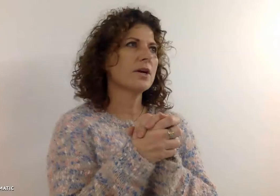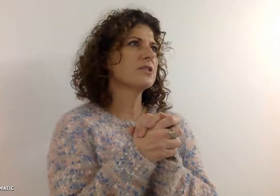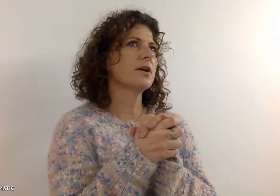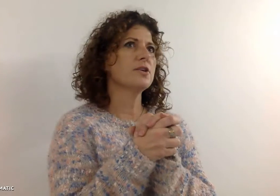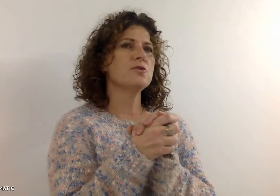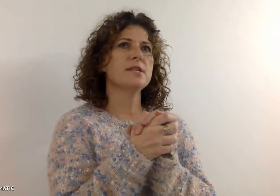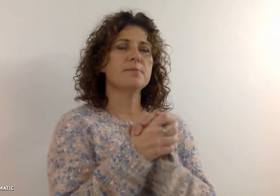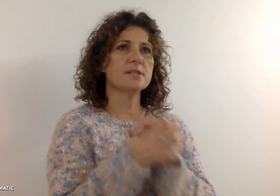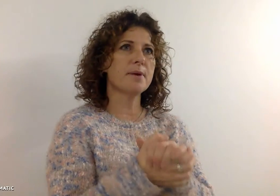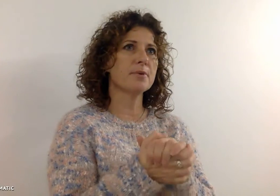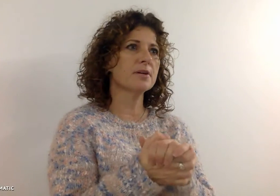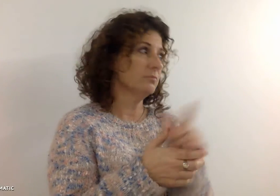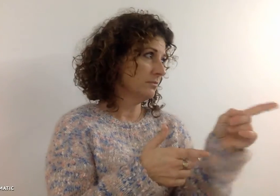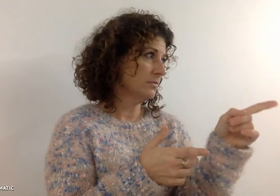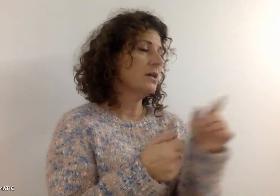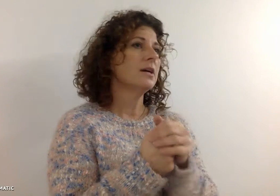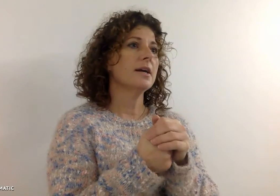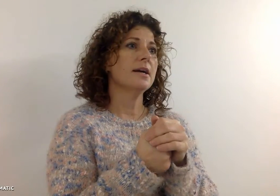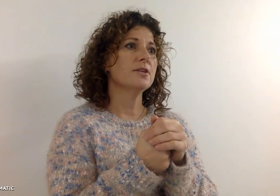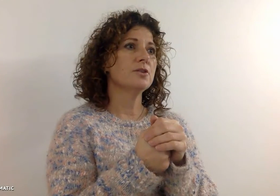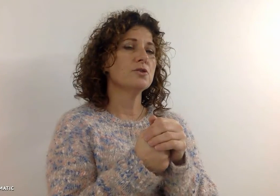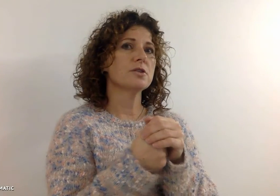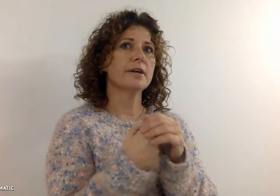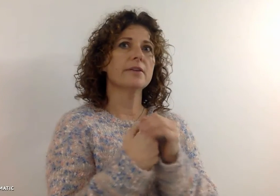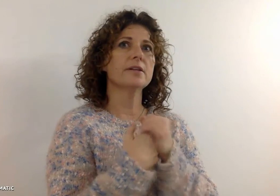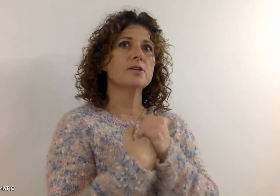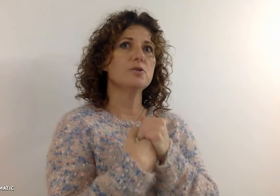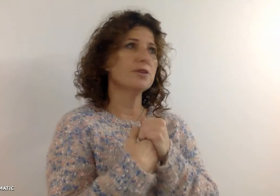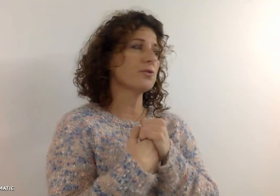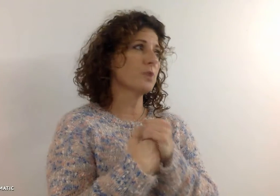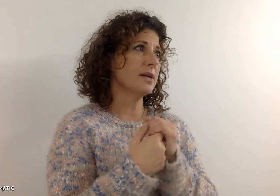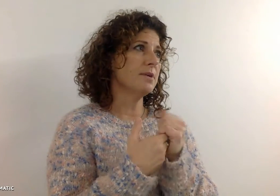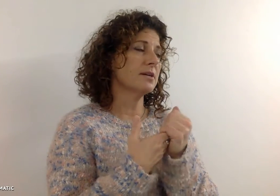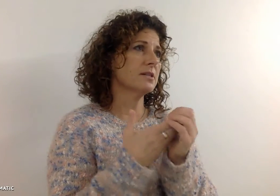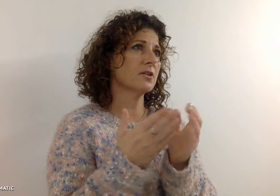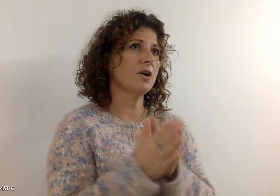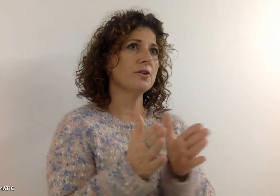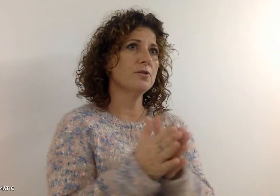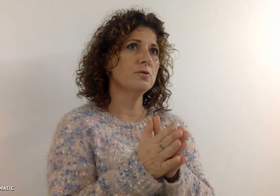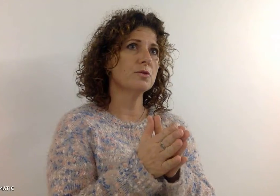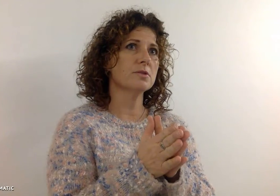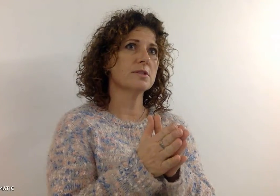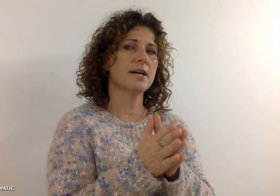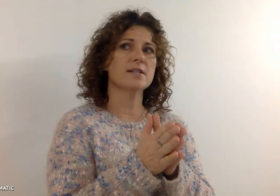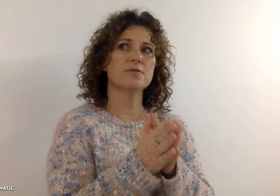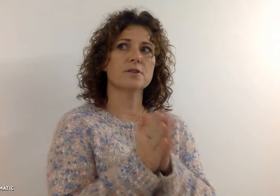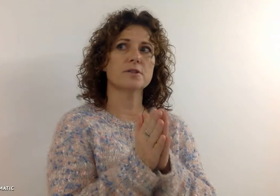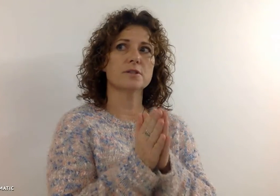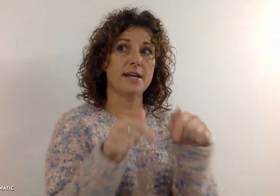Okay, so you need a piece of paper, and you should title it Unit 3 because these are all the new signs for today